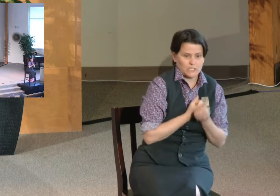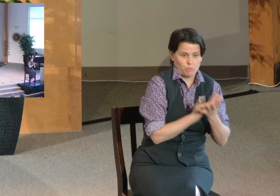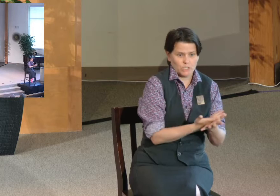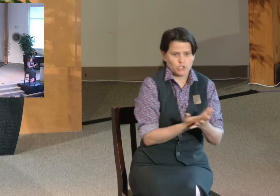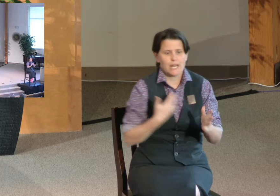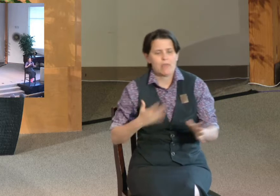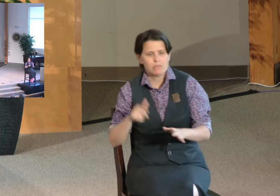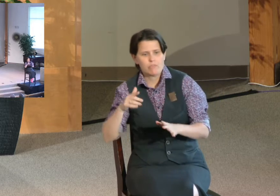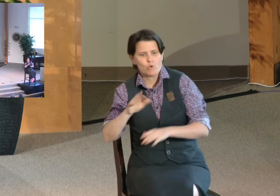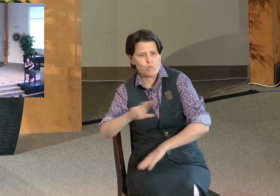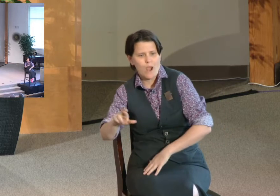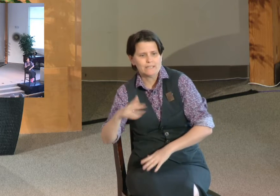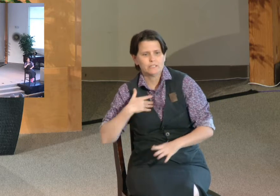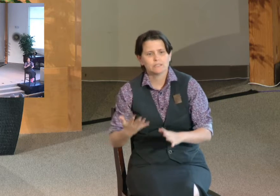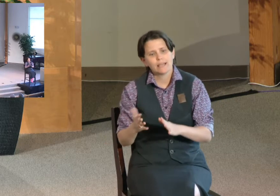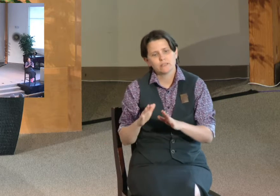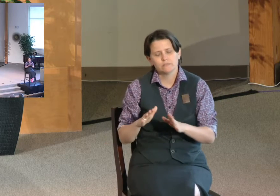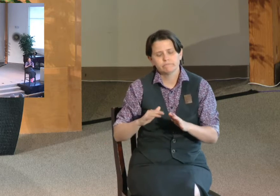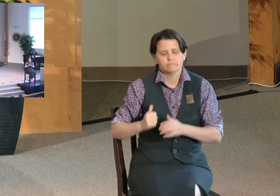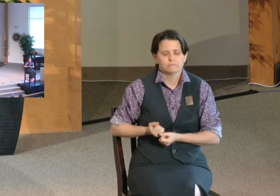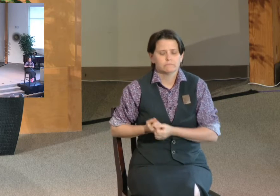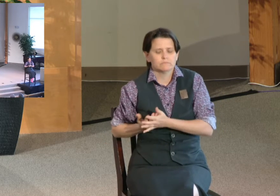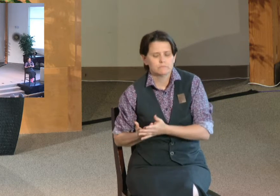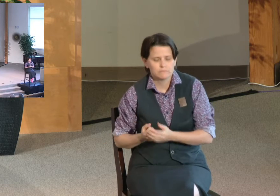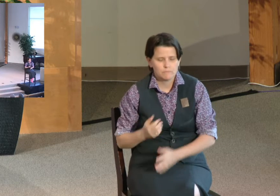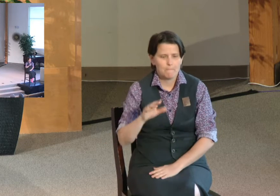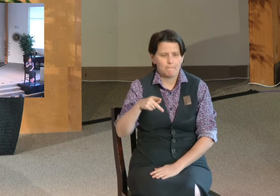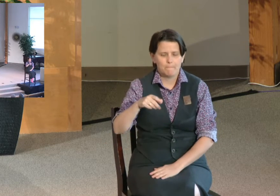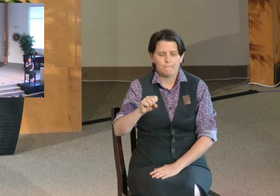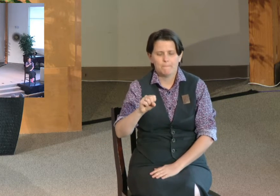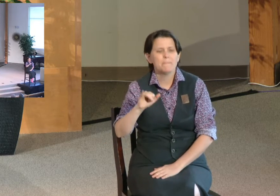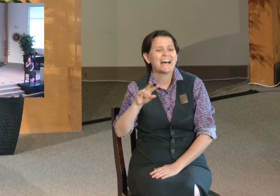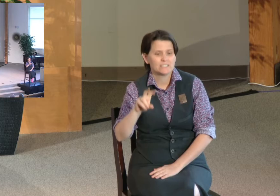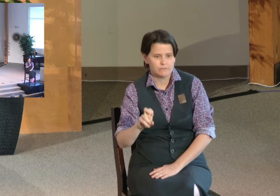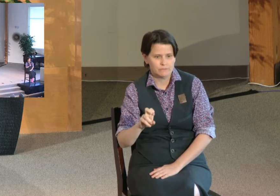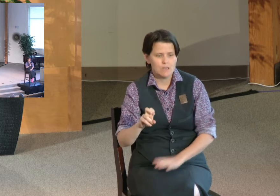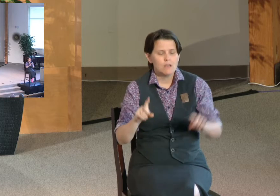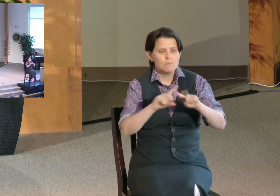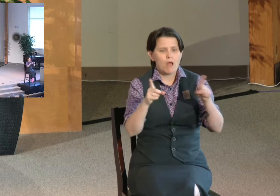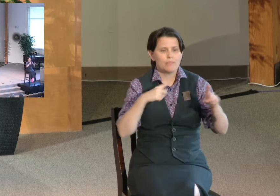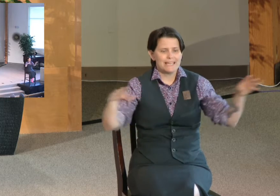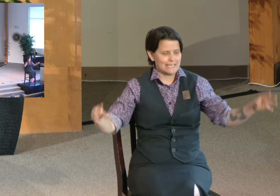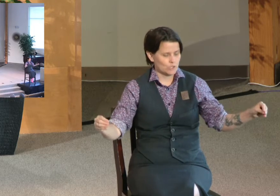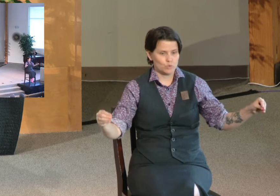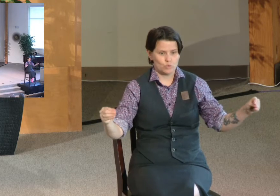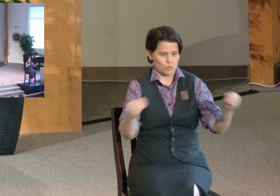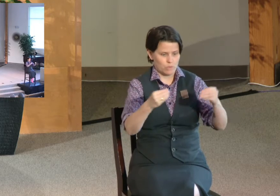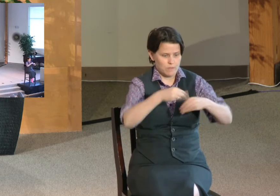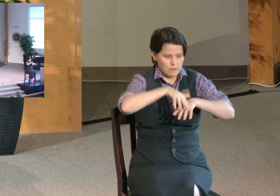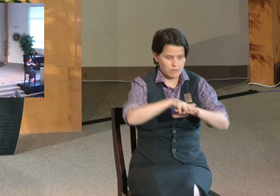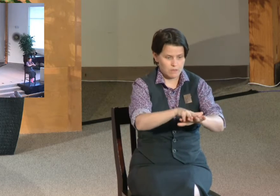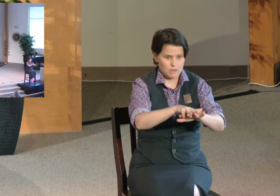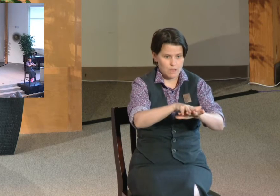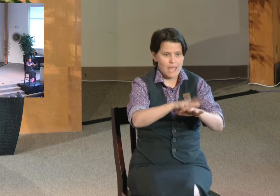these two shadows to be able to express that full maturity of the archetype. And you know I've been talking a